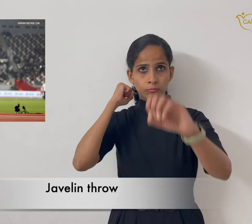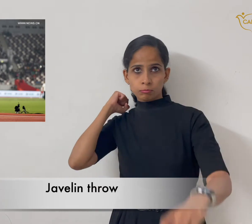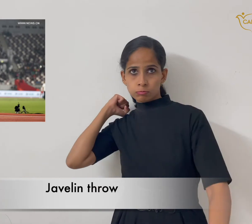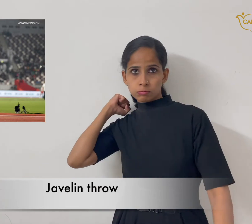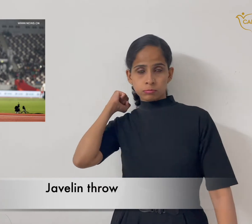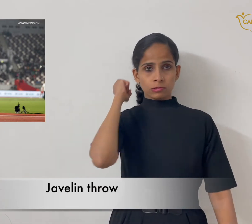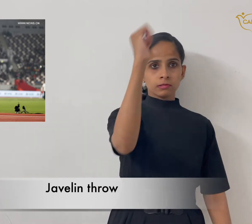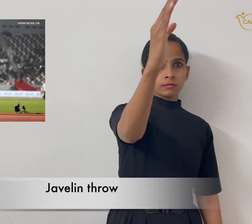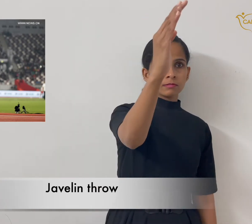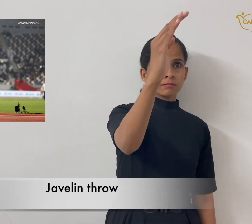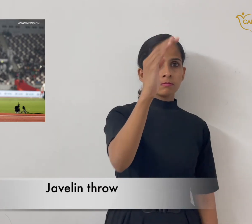Javelin throw.